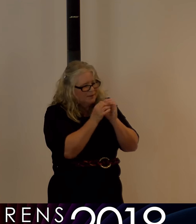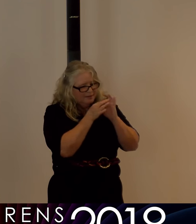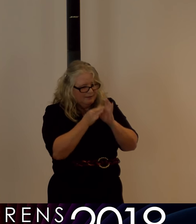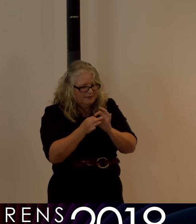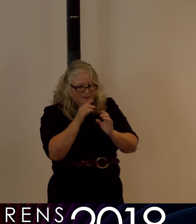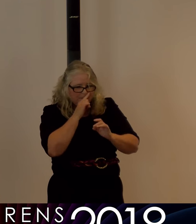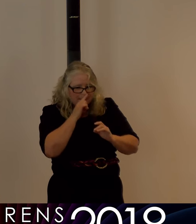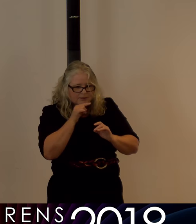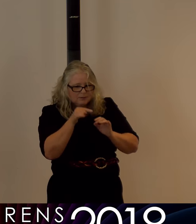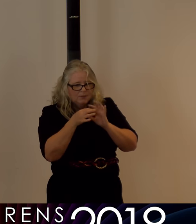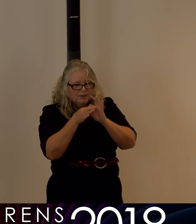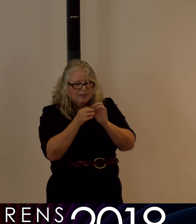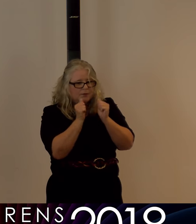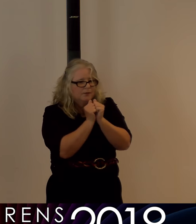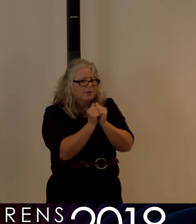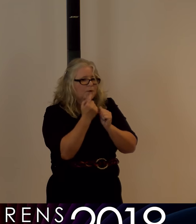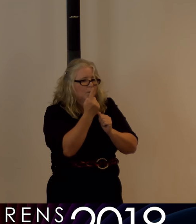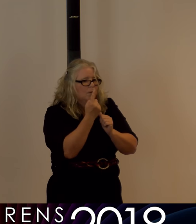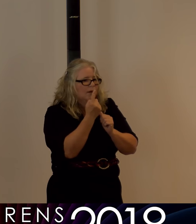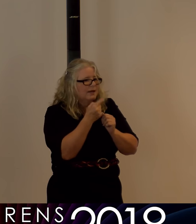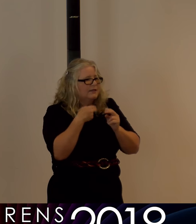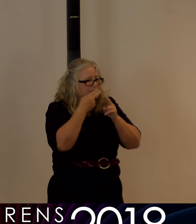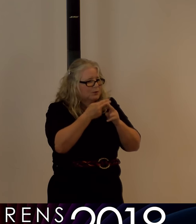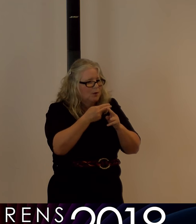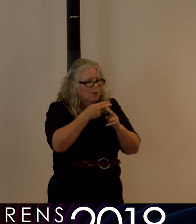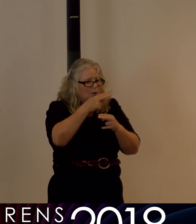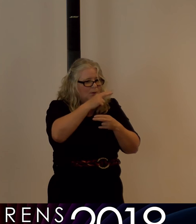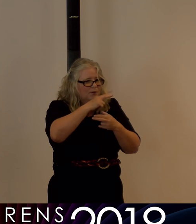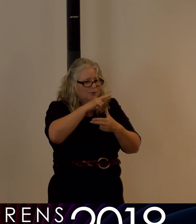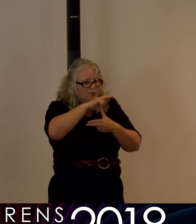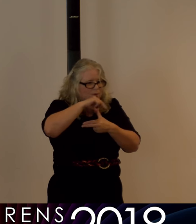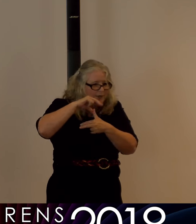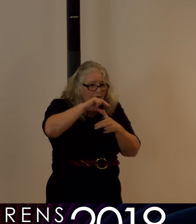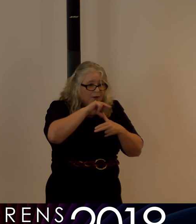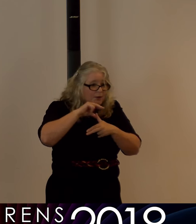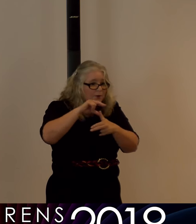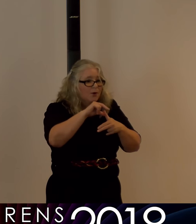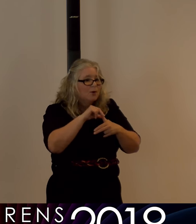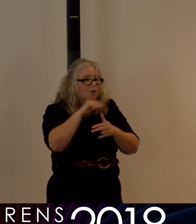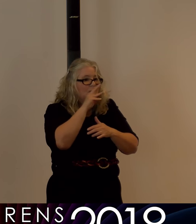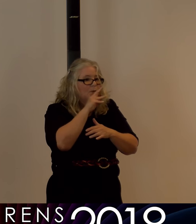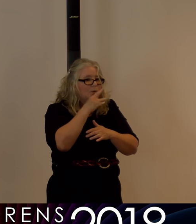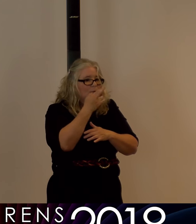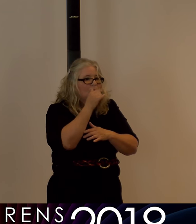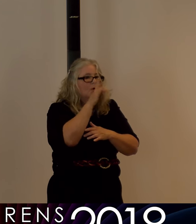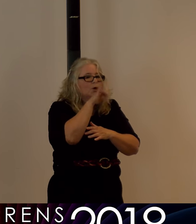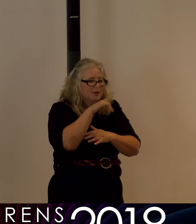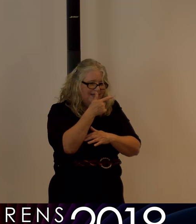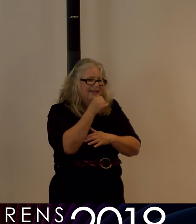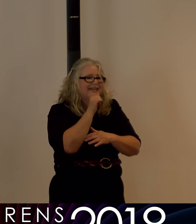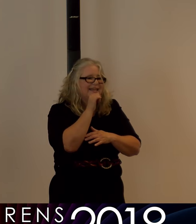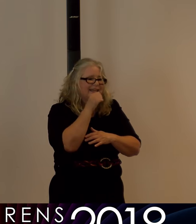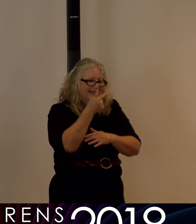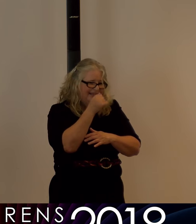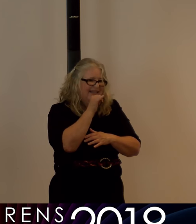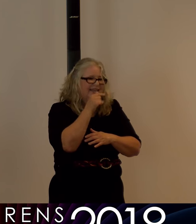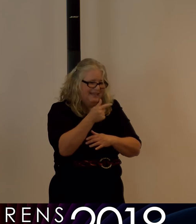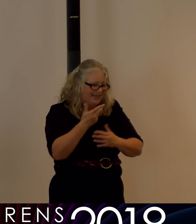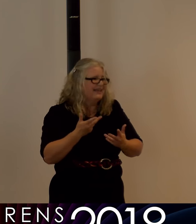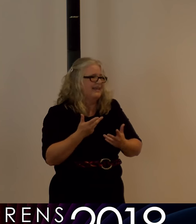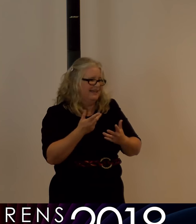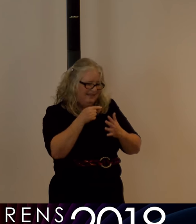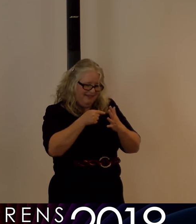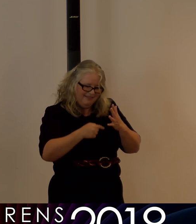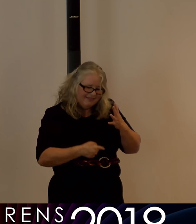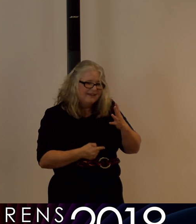hyperactivity behaviors. One is called tornado, whirligig, flouncer, eddy, lodo. And the groups that were studying these